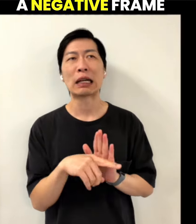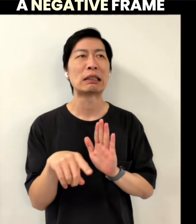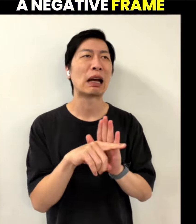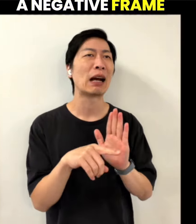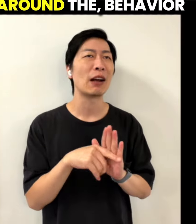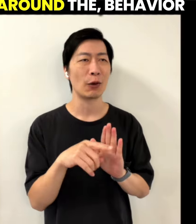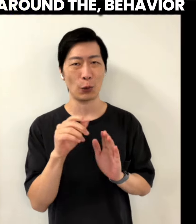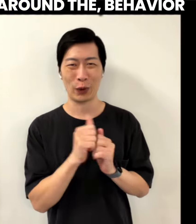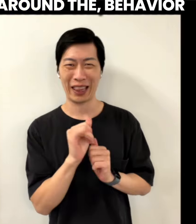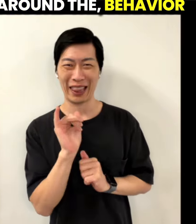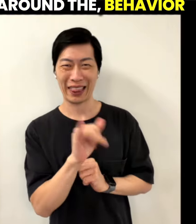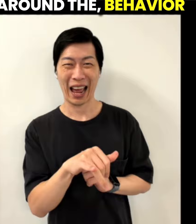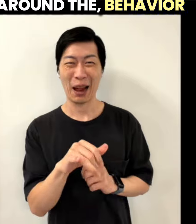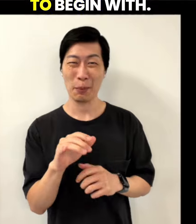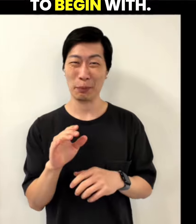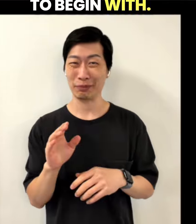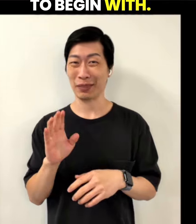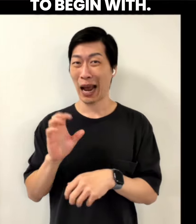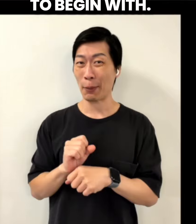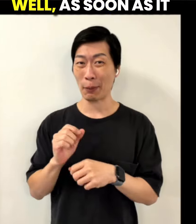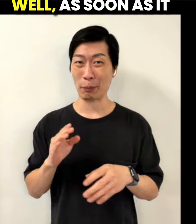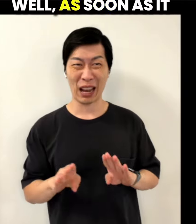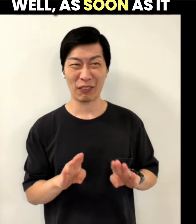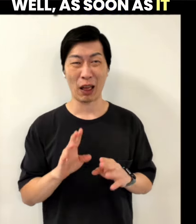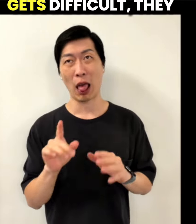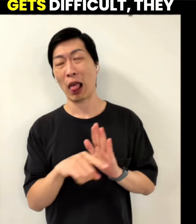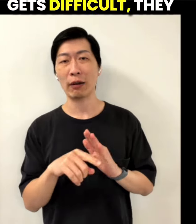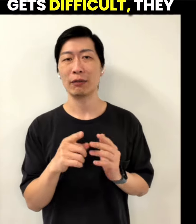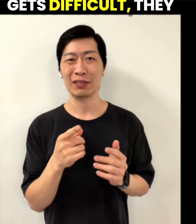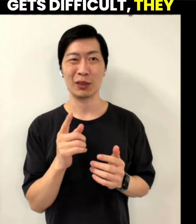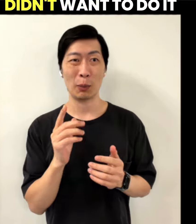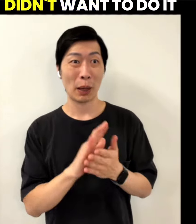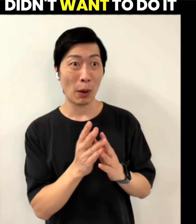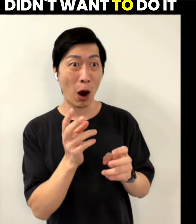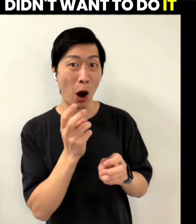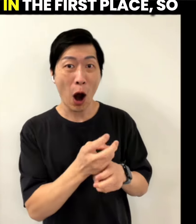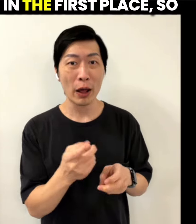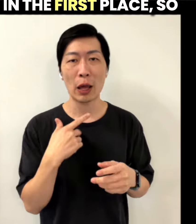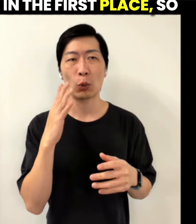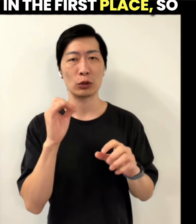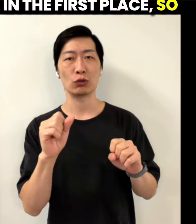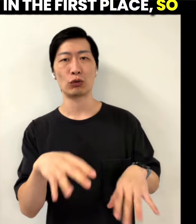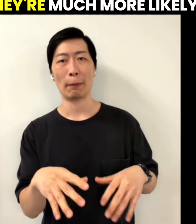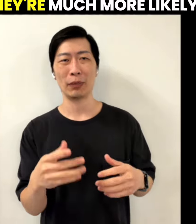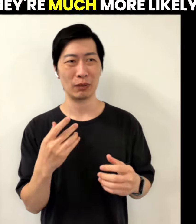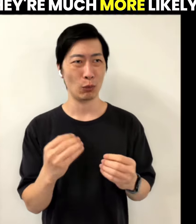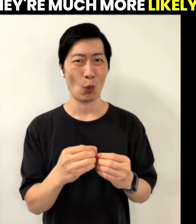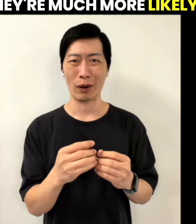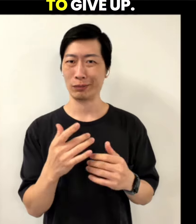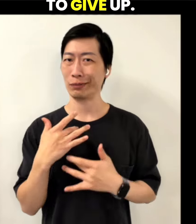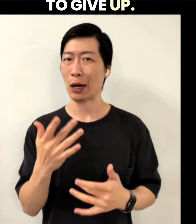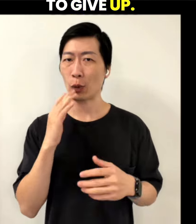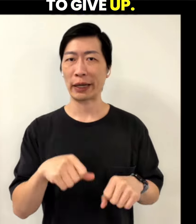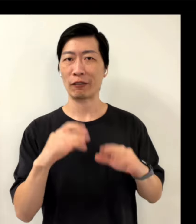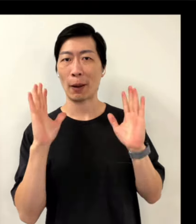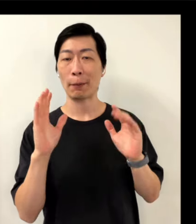have a negative frame around the behavior to begin with. Well, as soon as it gets difficult, they didn't want to do it in the first place. So they're much more likely to give up.